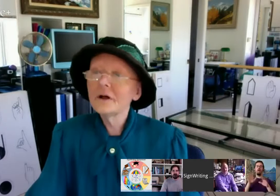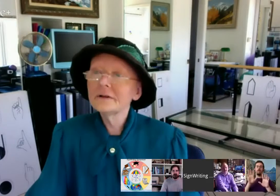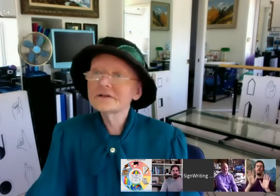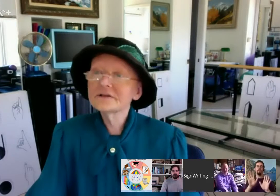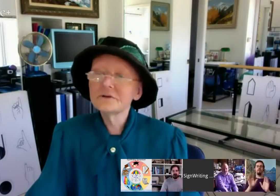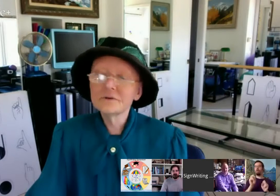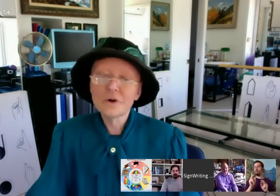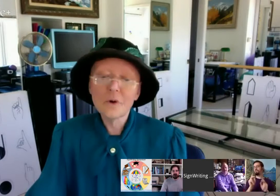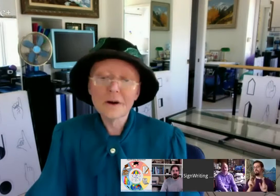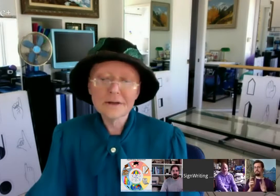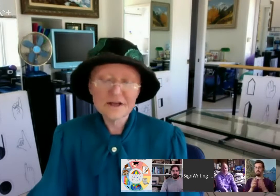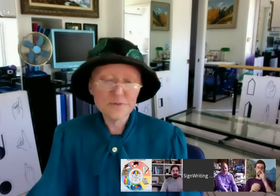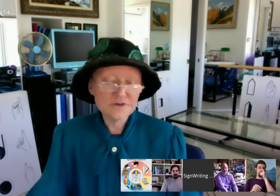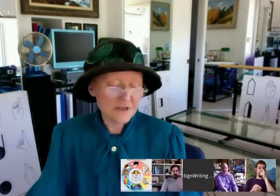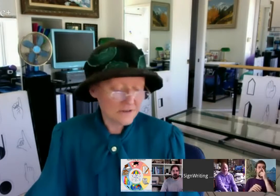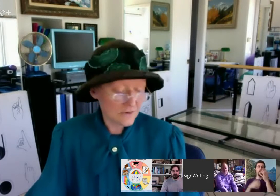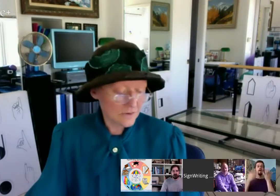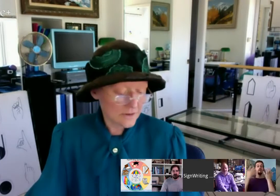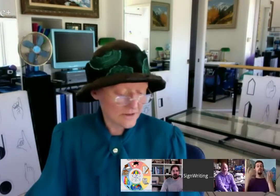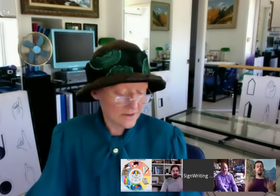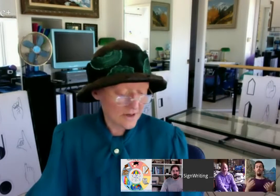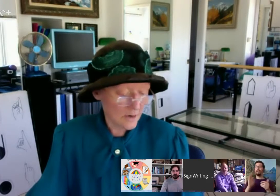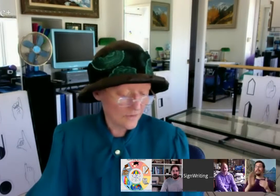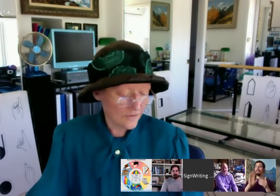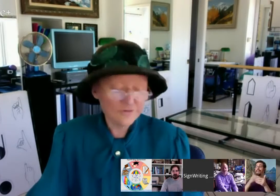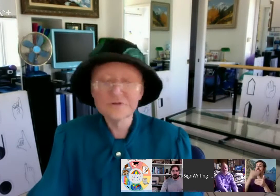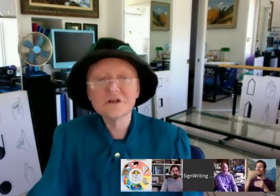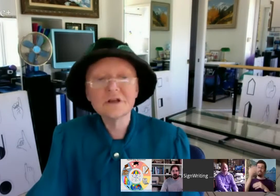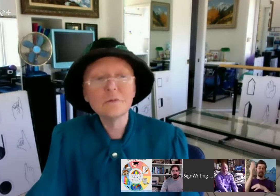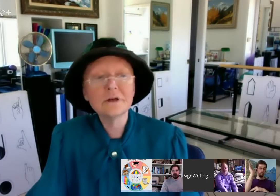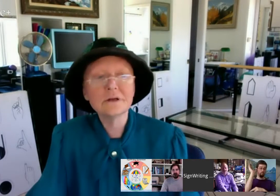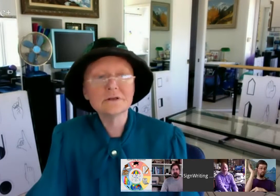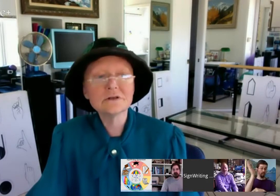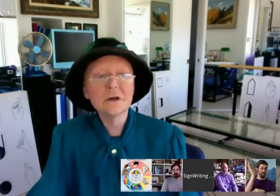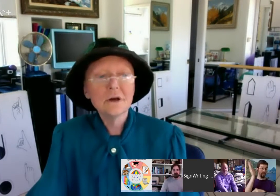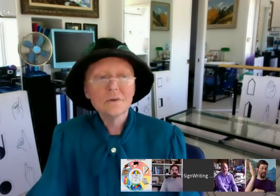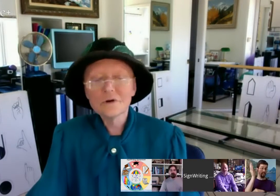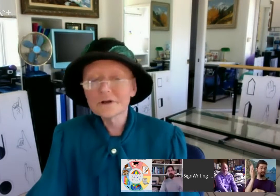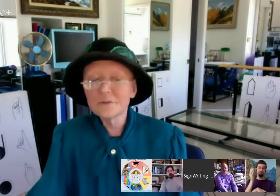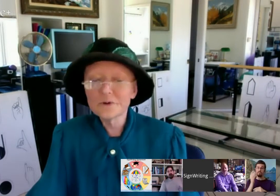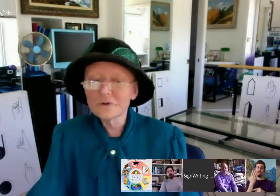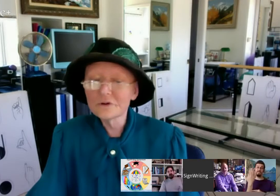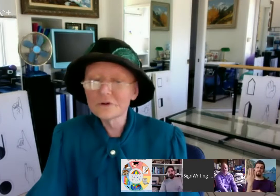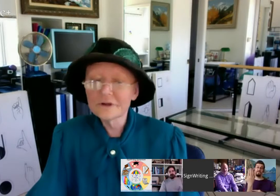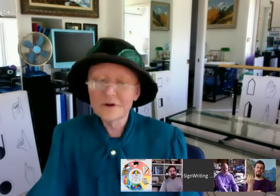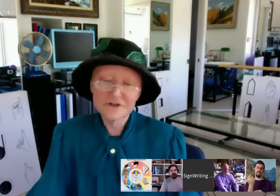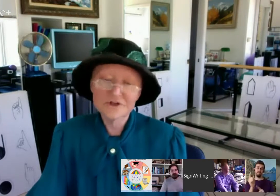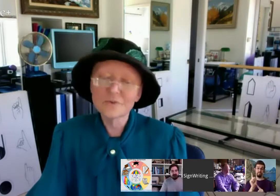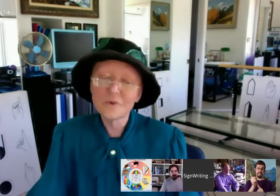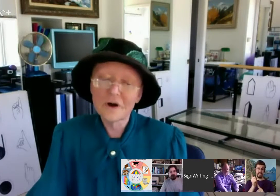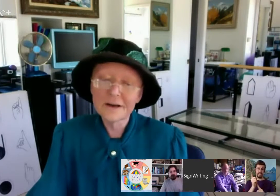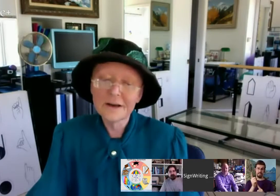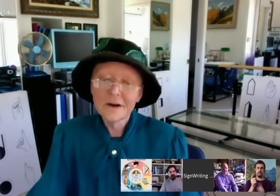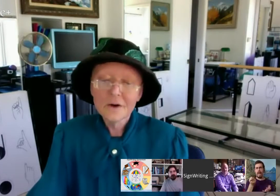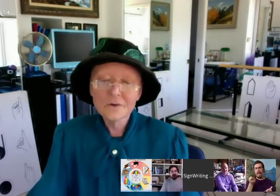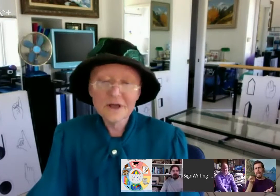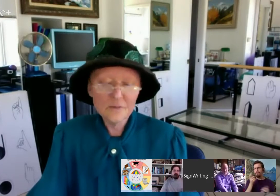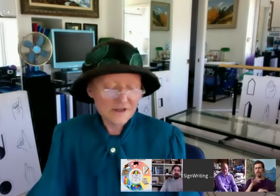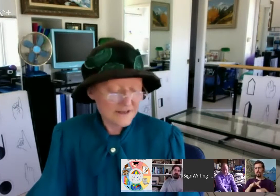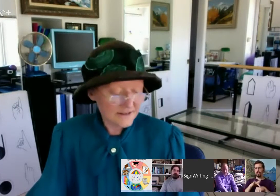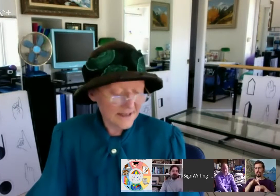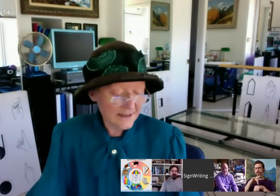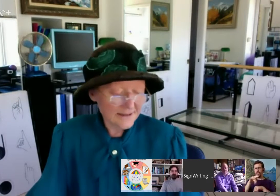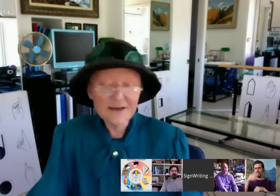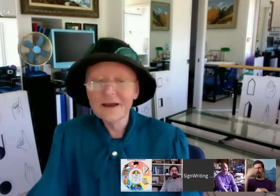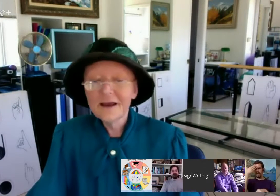Okay. Well, listen, our next presenter doesn't come for 15 minutes. We're a little bit early. I'm not quite sure why.